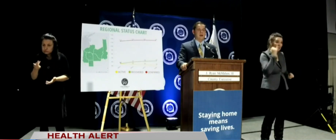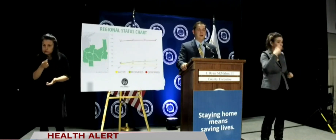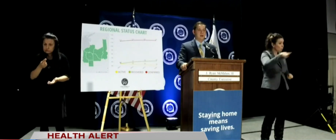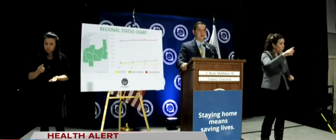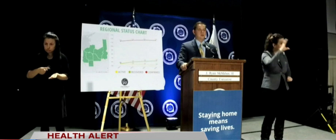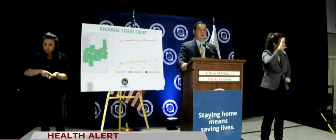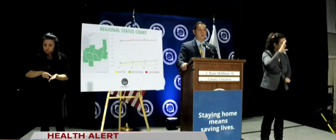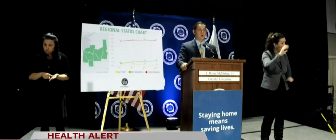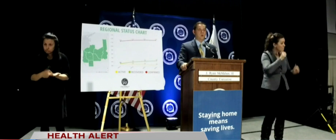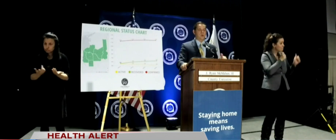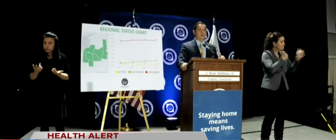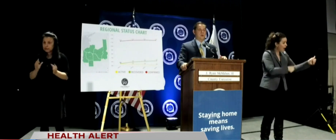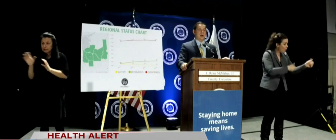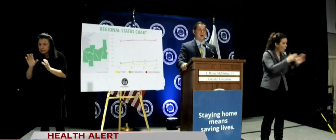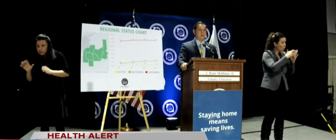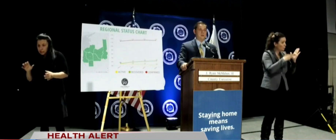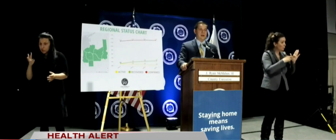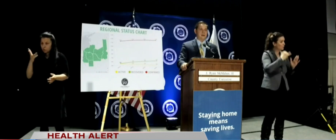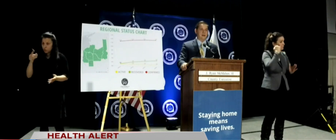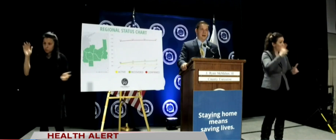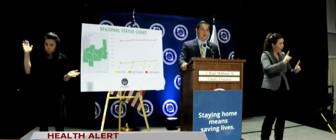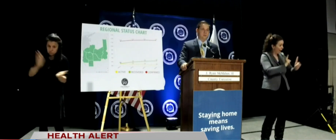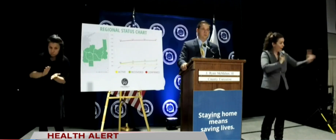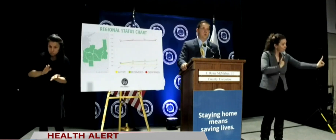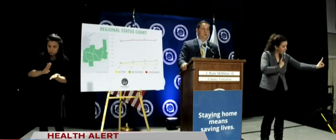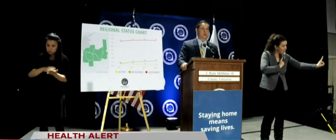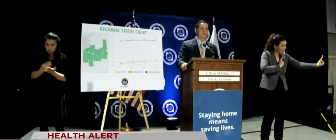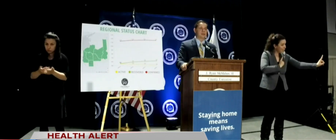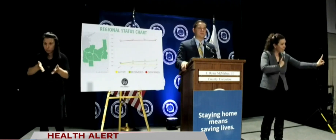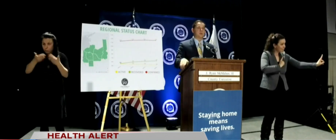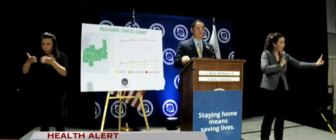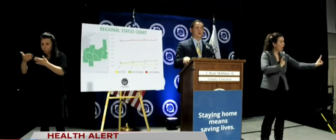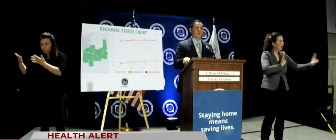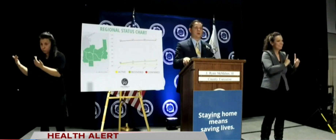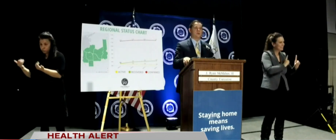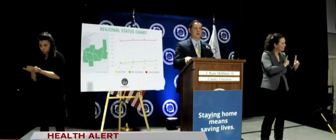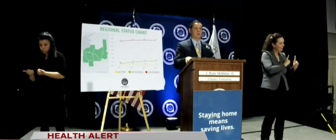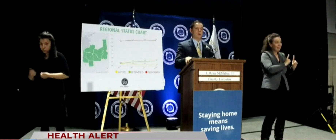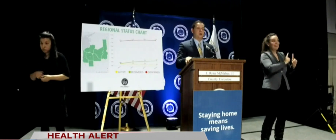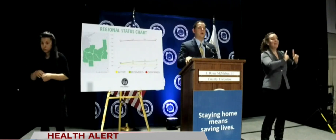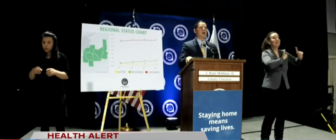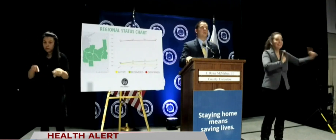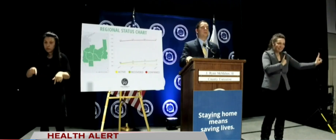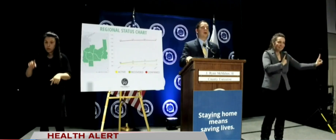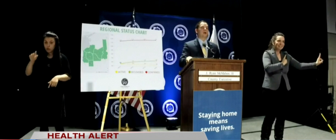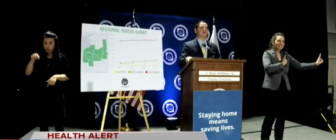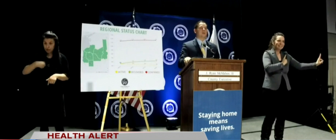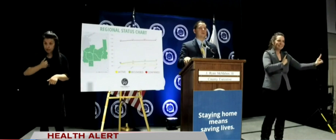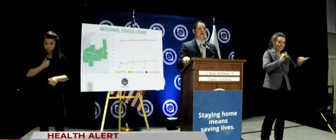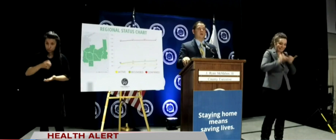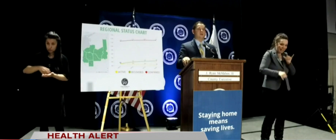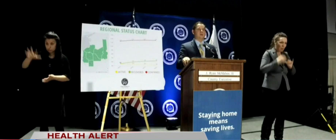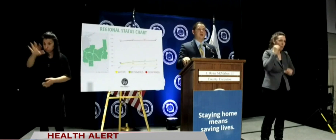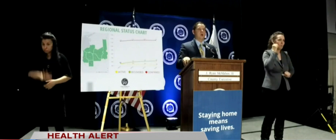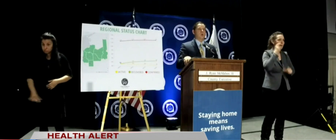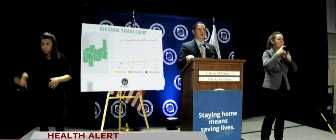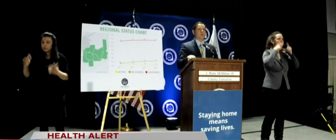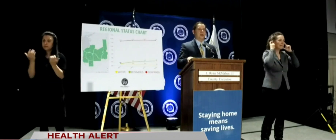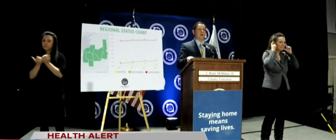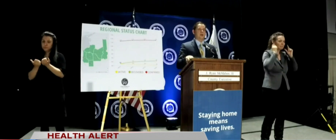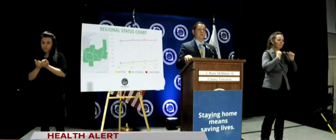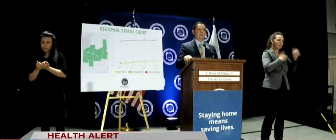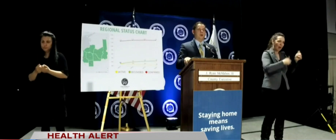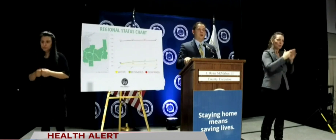merits that. So what are we doing now as Onondaga County? We're doing the same thing we were doing in February, preparing for this virus. We